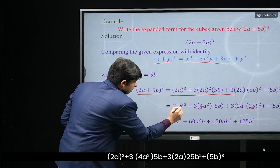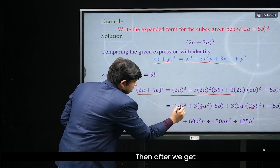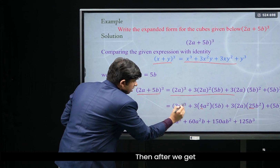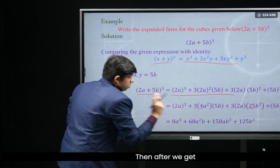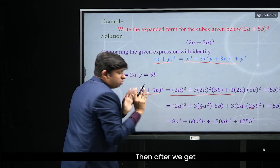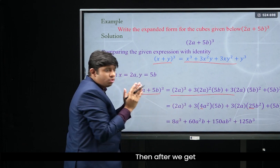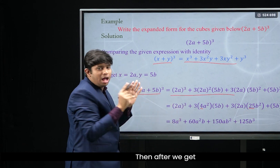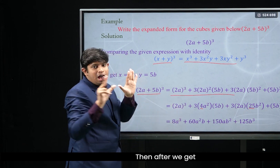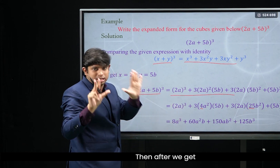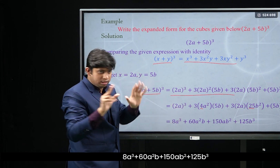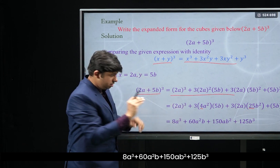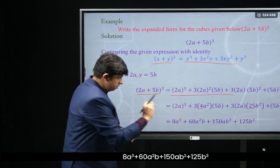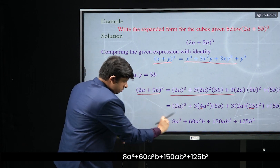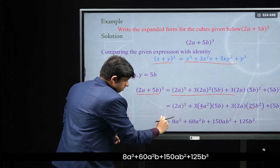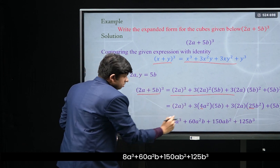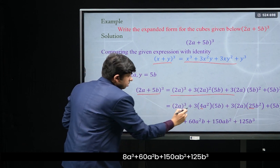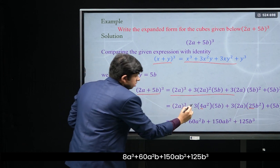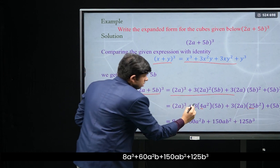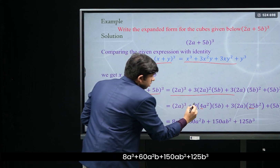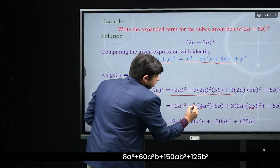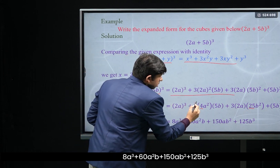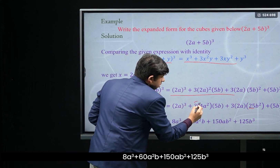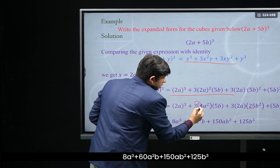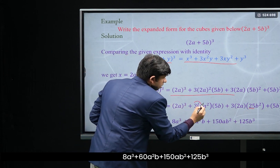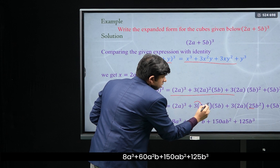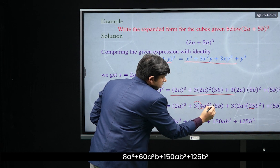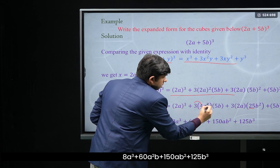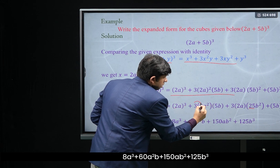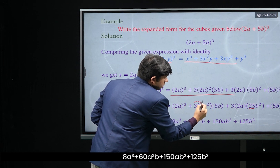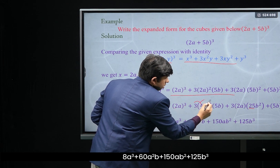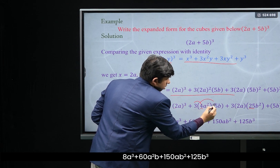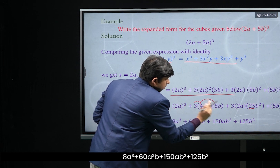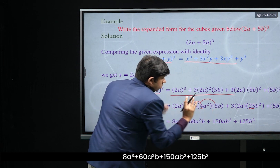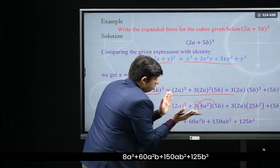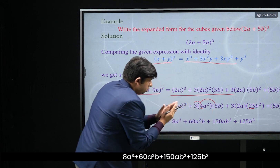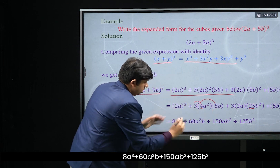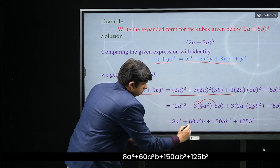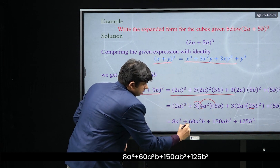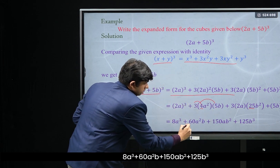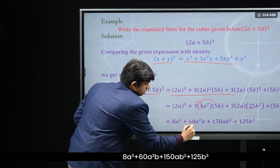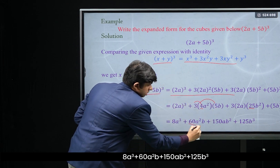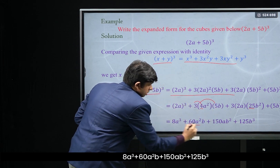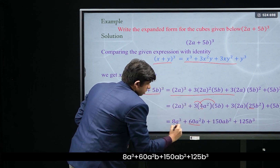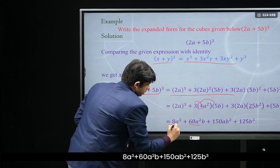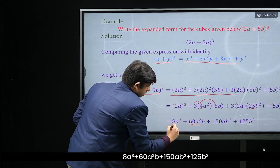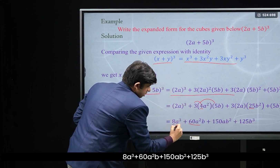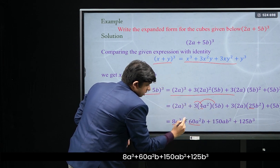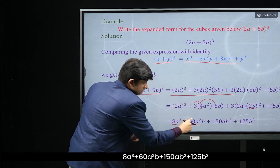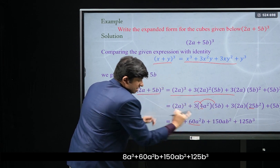Then after we get 8a cube plus 60a square b plus 150ab square plus 125b